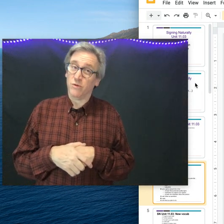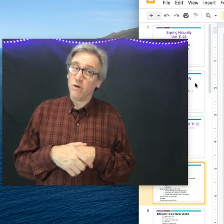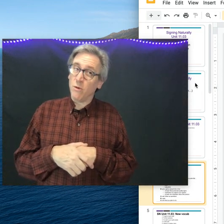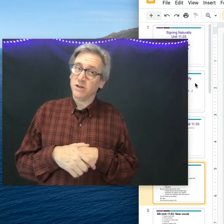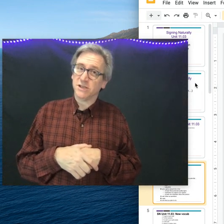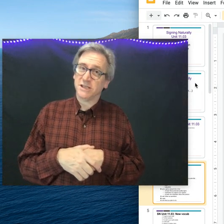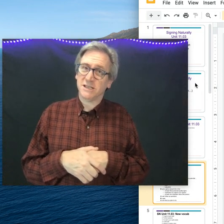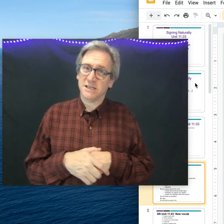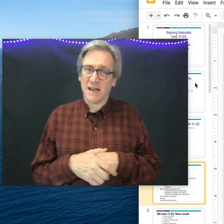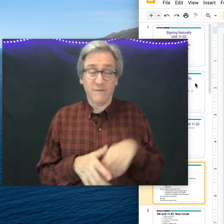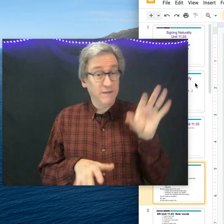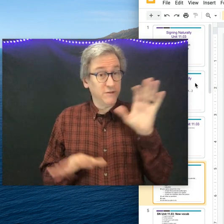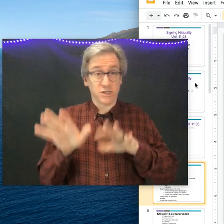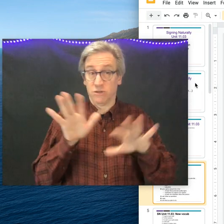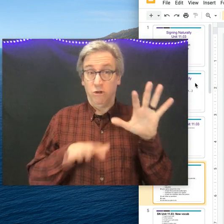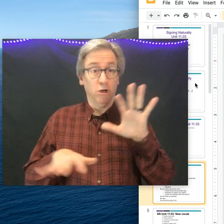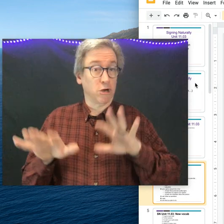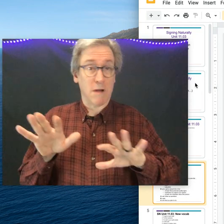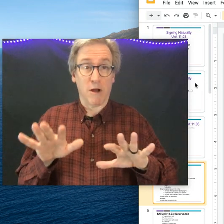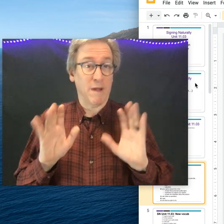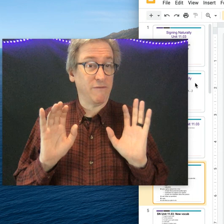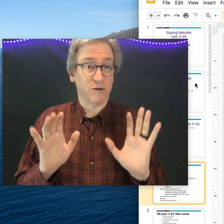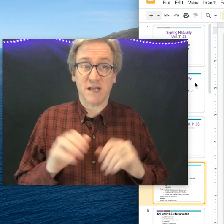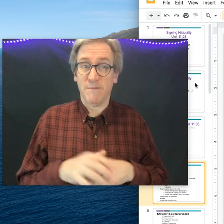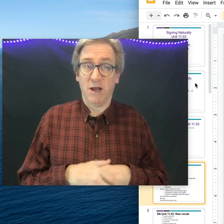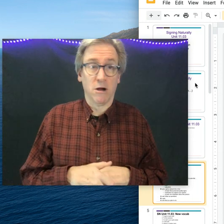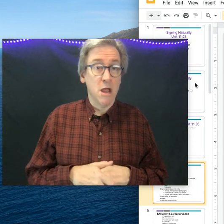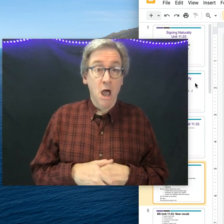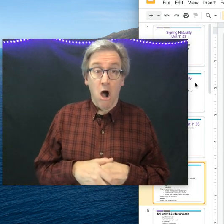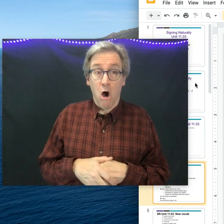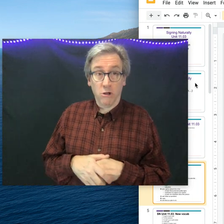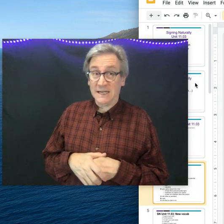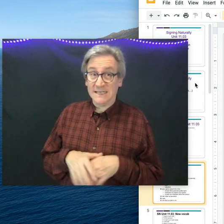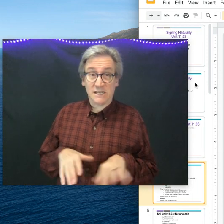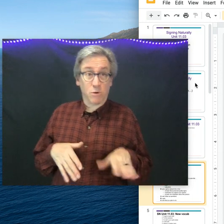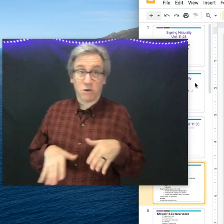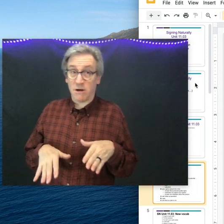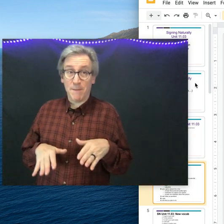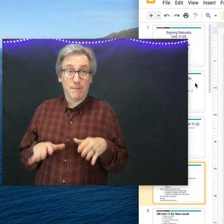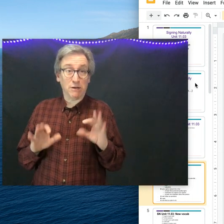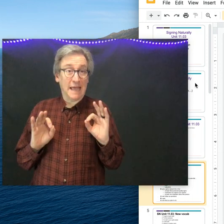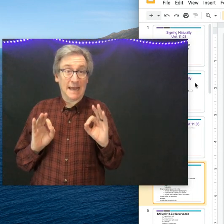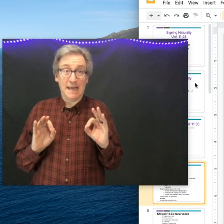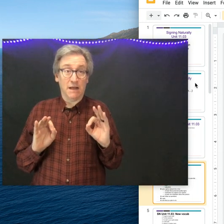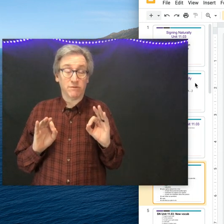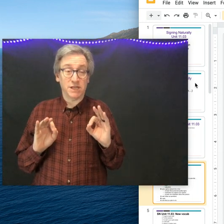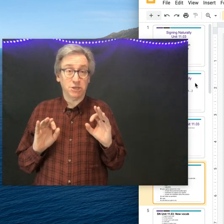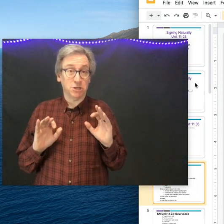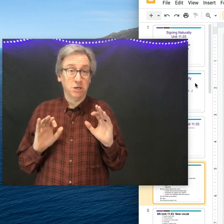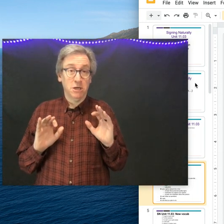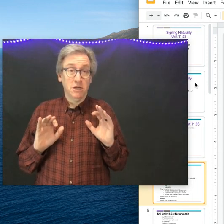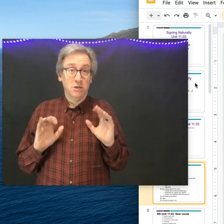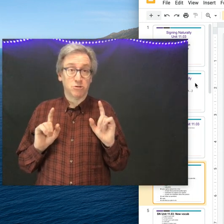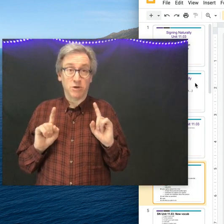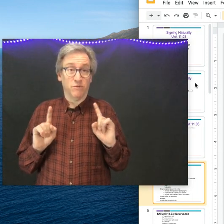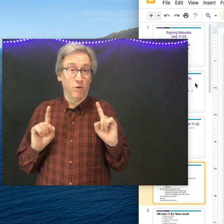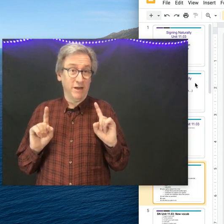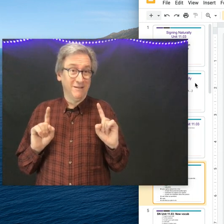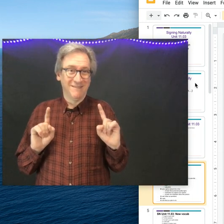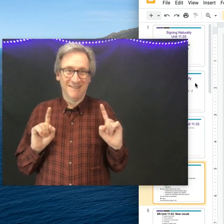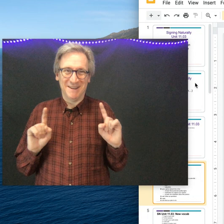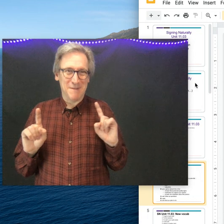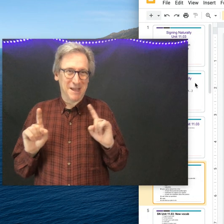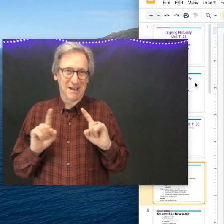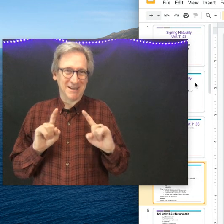But it's worth going just to kind of even just look around. My first time there, all I did is walk around, barely had any conversation, tried to